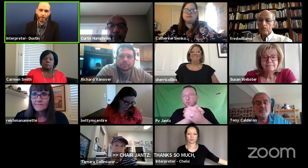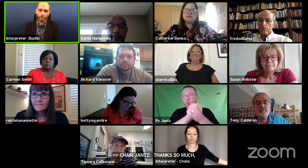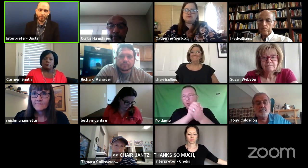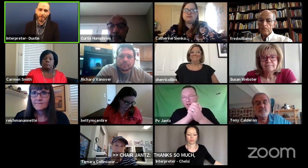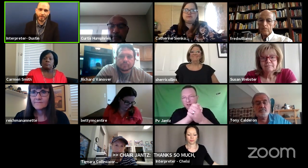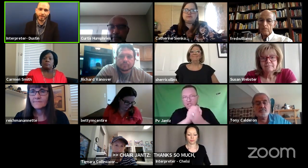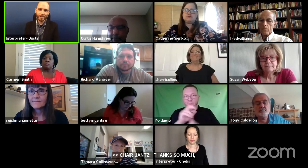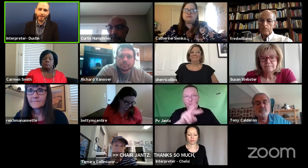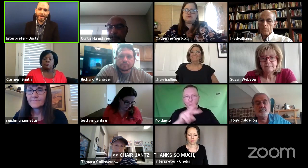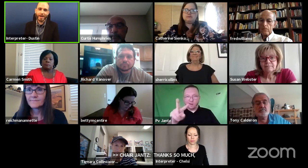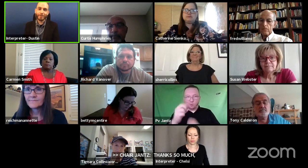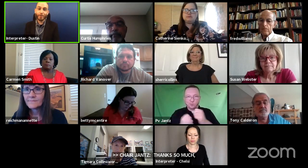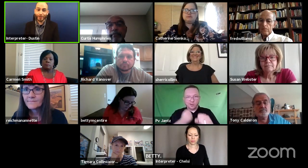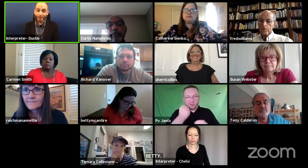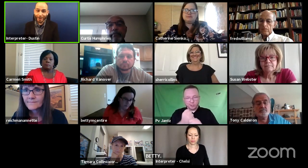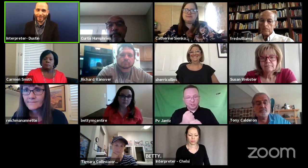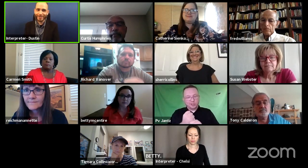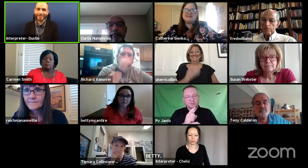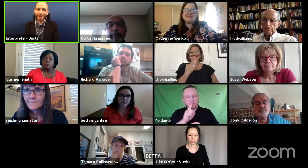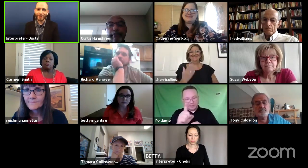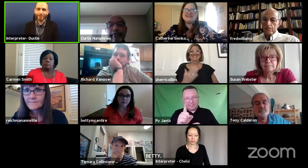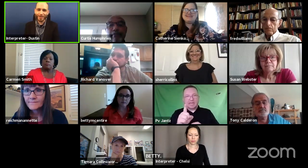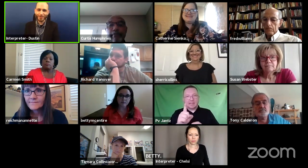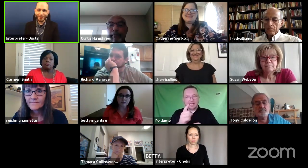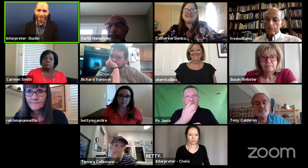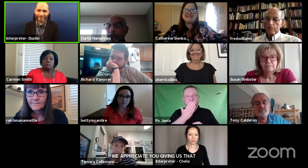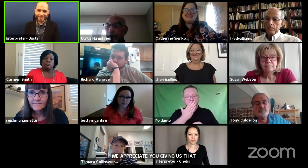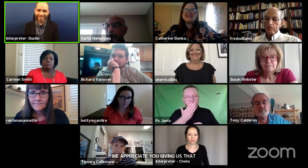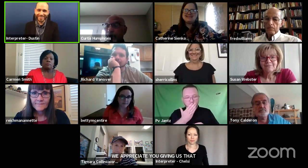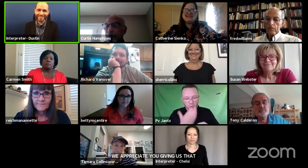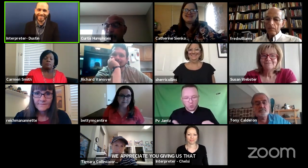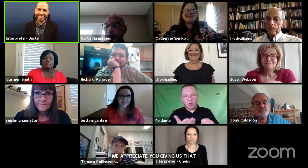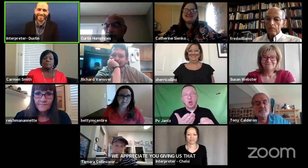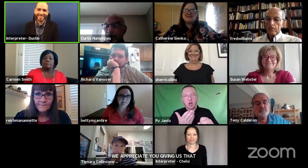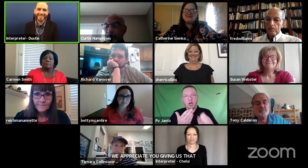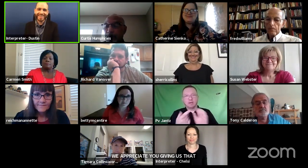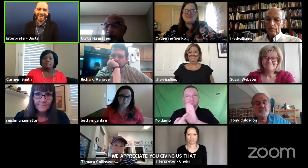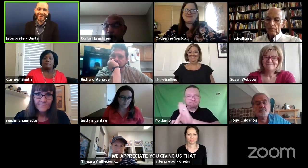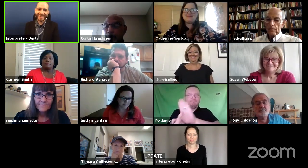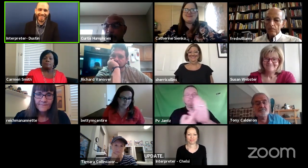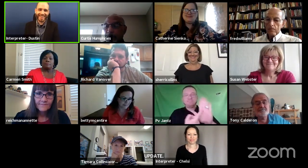for your update. And of course, congratulations on 22 years.